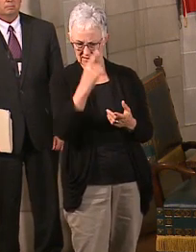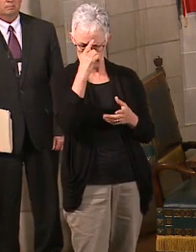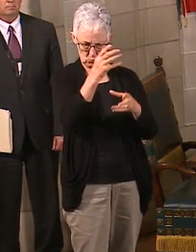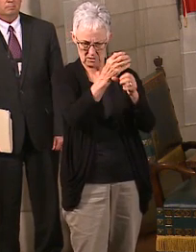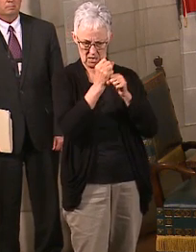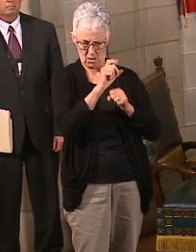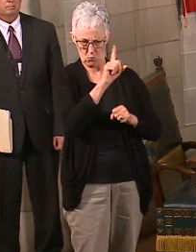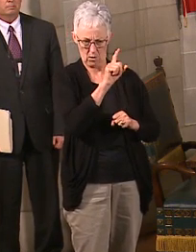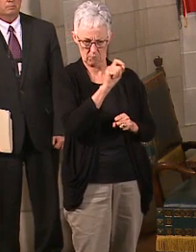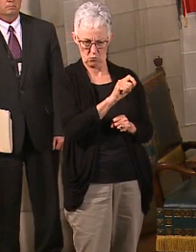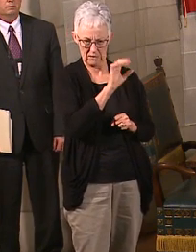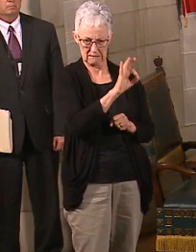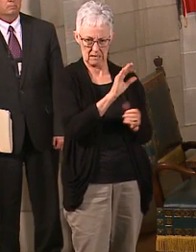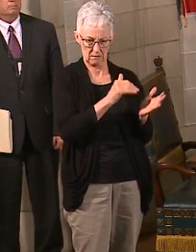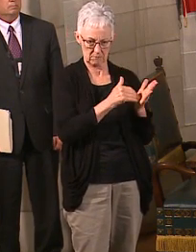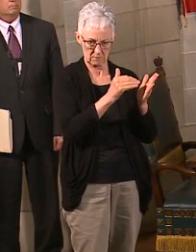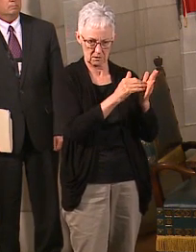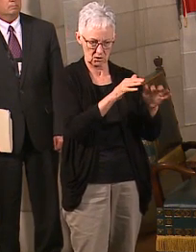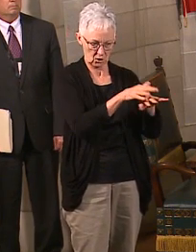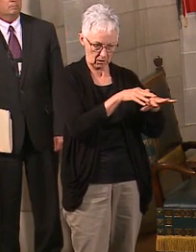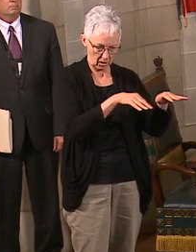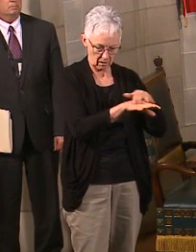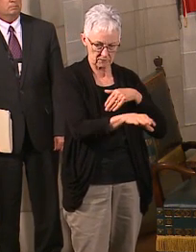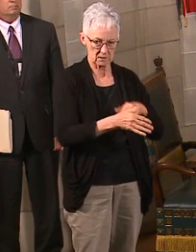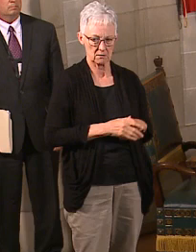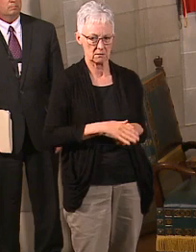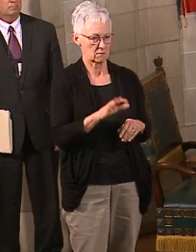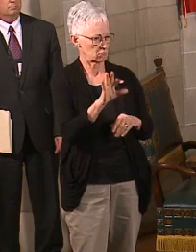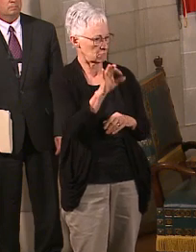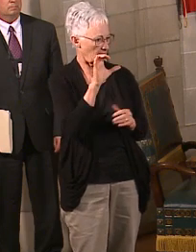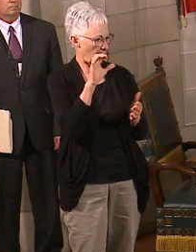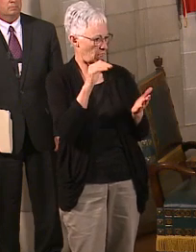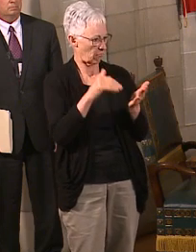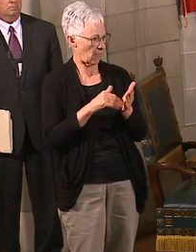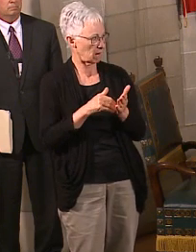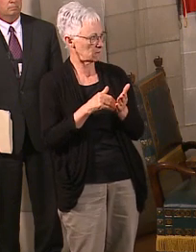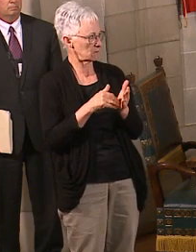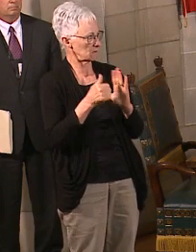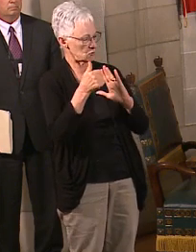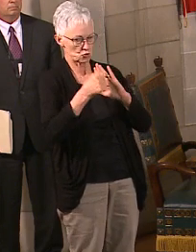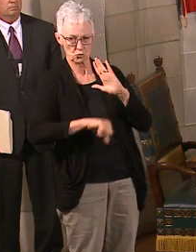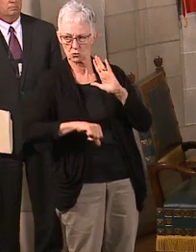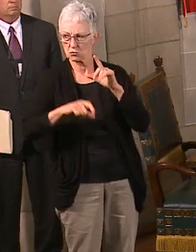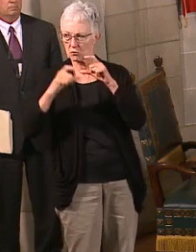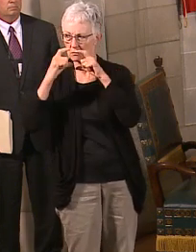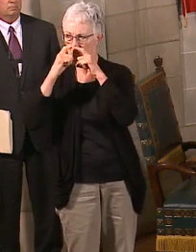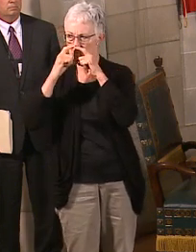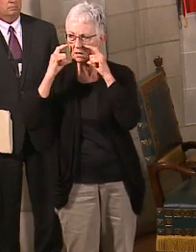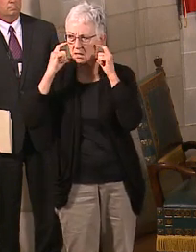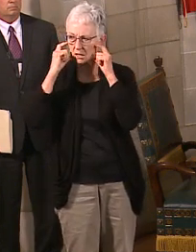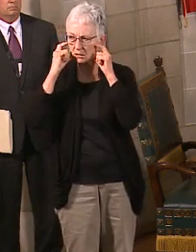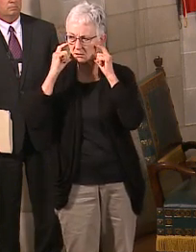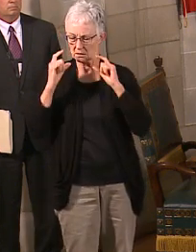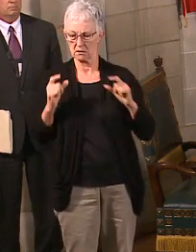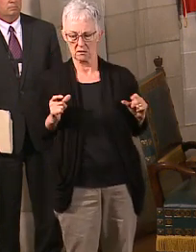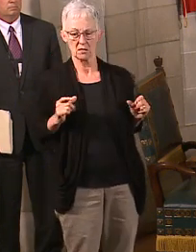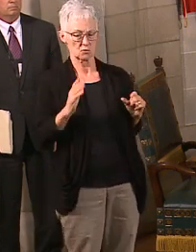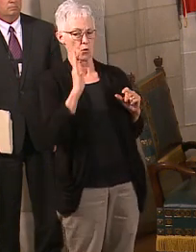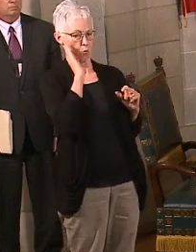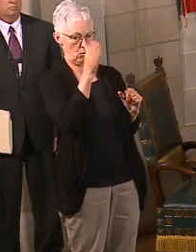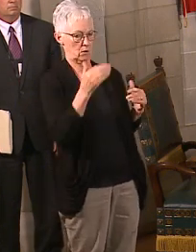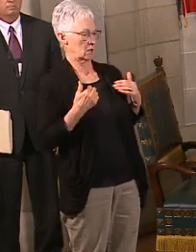1.9 million gloves, about 900,000 surgical masks. We're getting the ballpark there. So we'll have